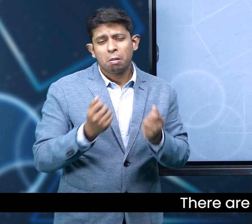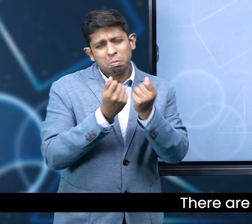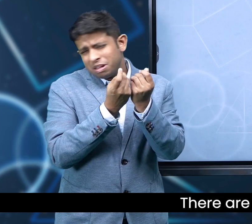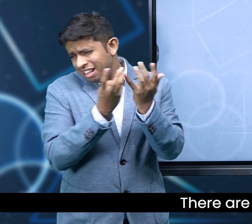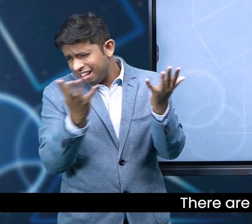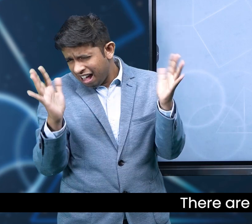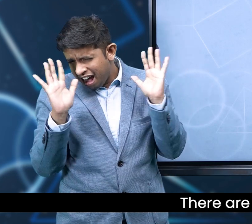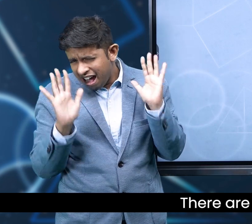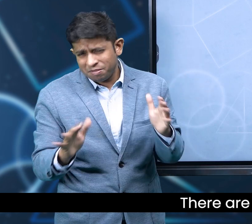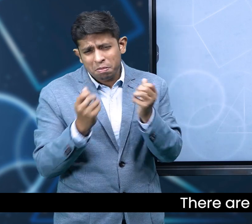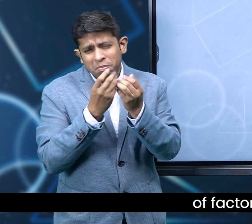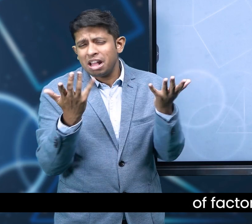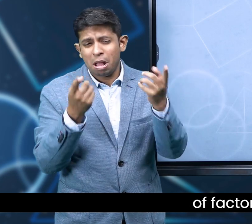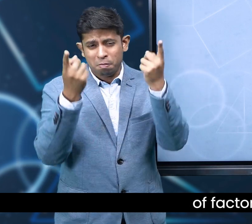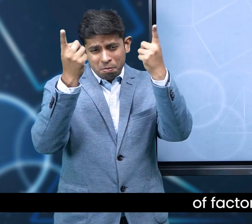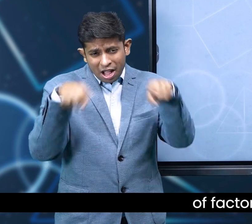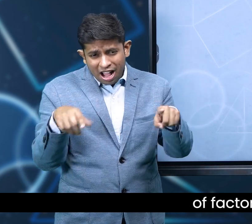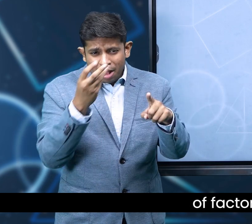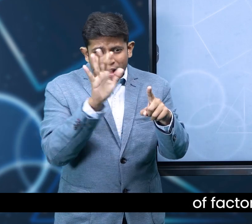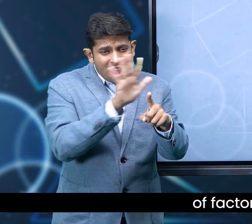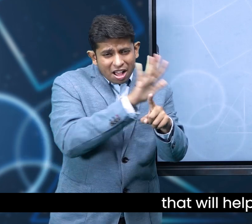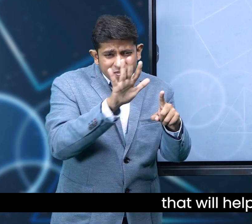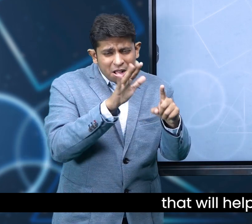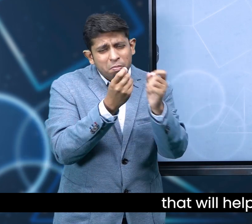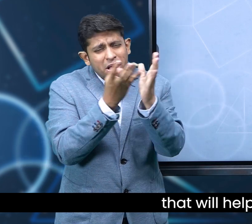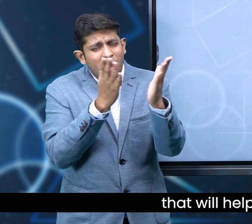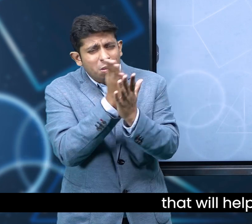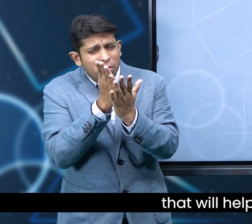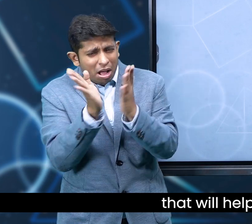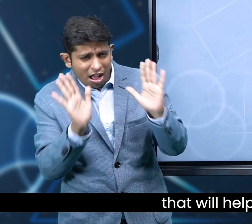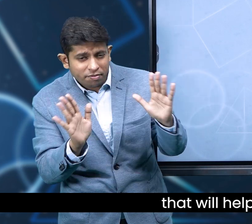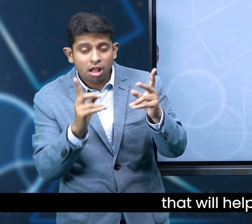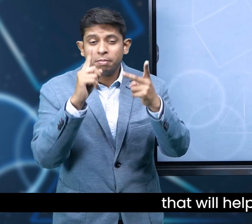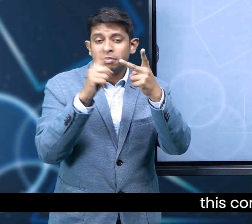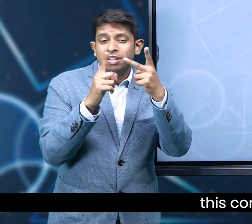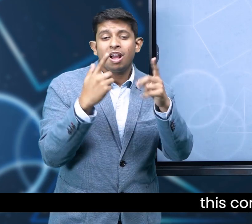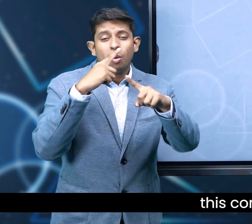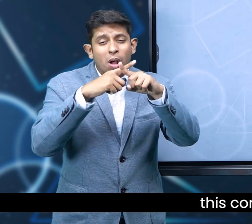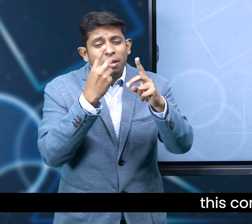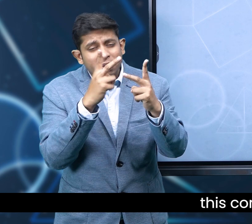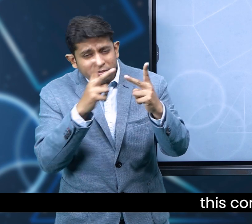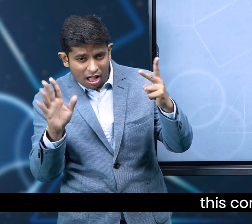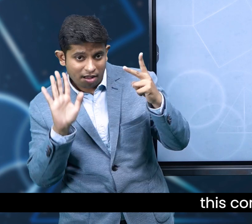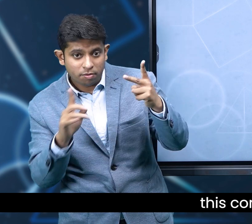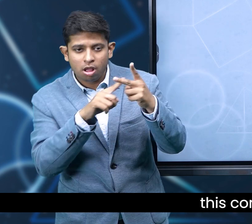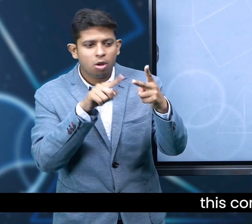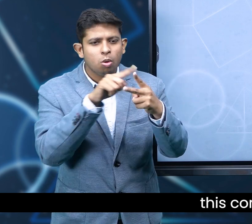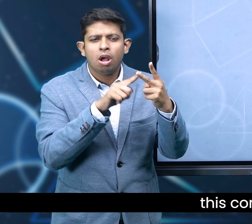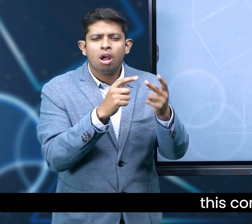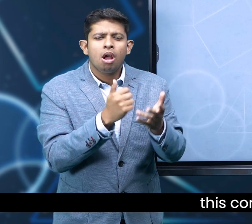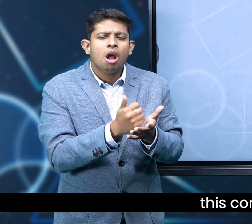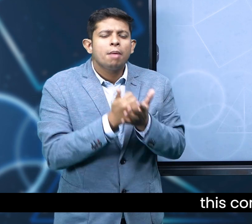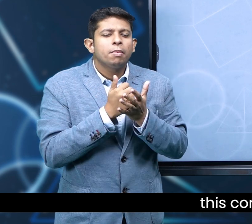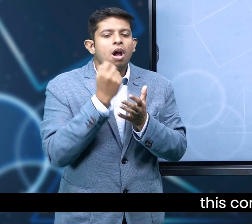There are many properties of factors and multiples that will help you to understand this concept properly.